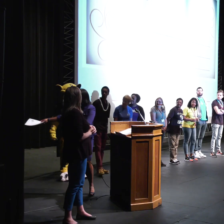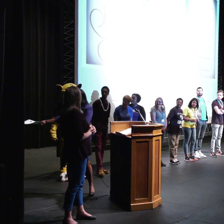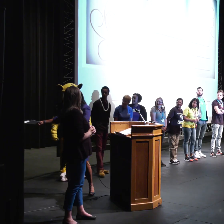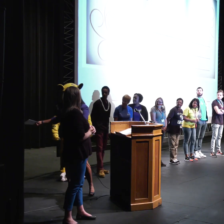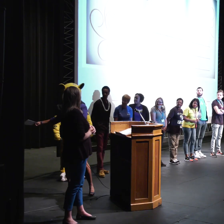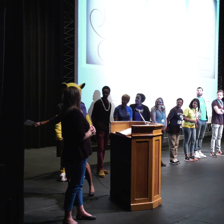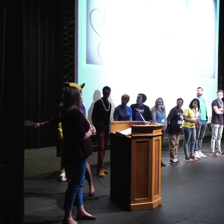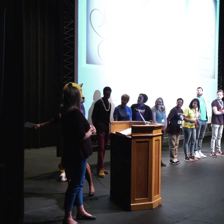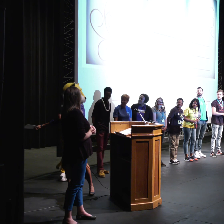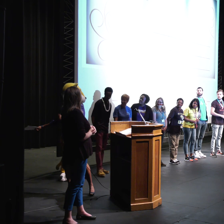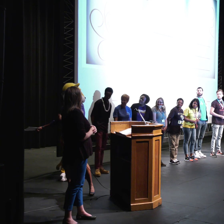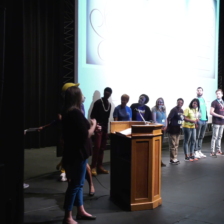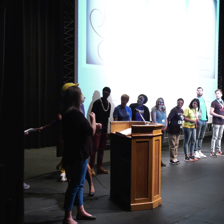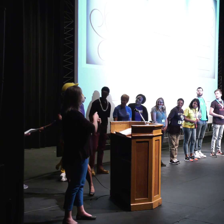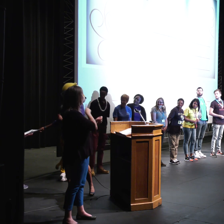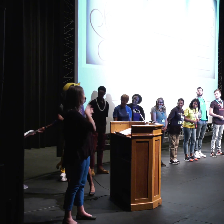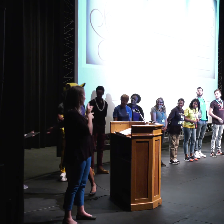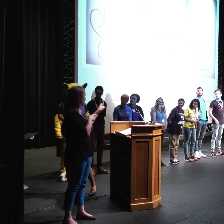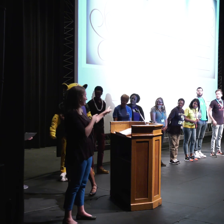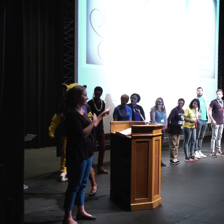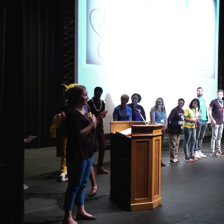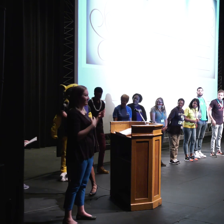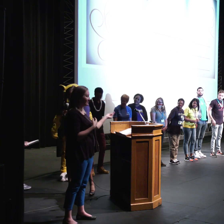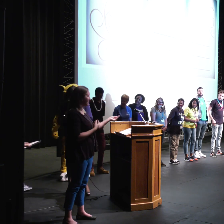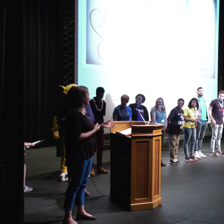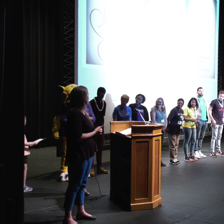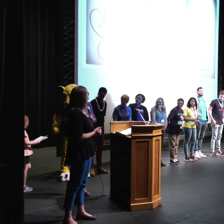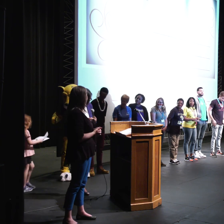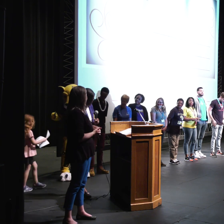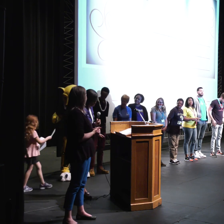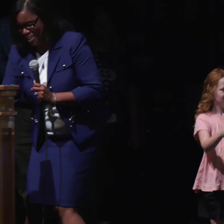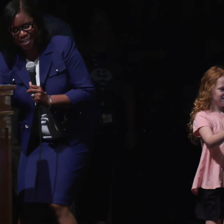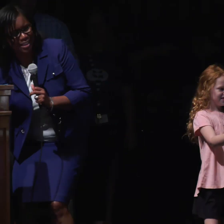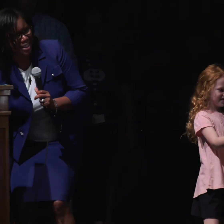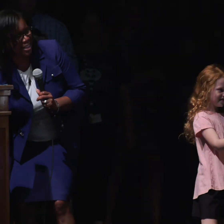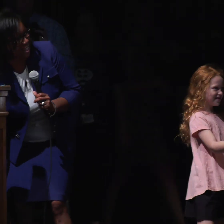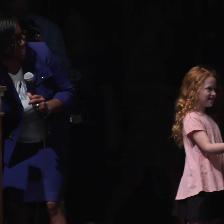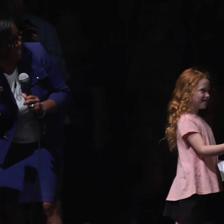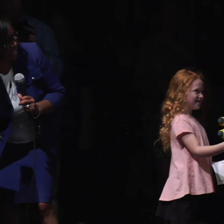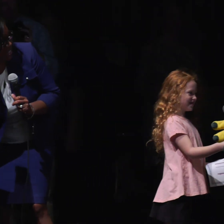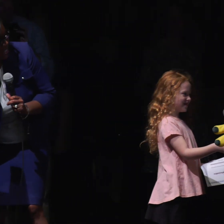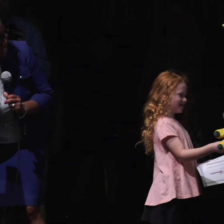Here you go, ma'am. Can you make sure everybody gets one of those for me?